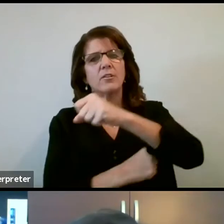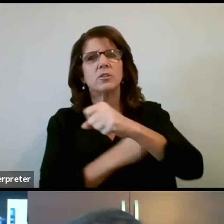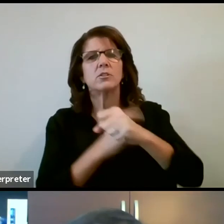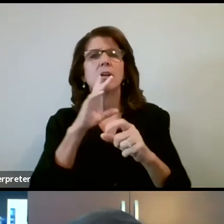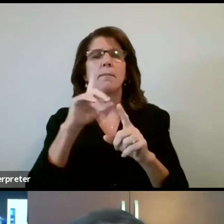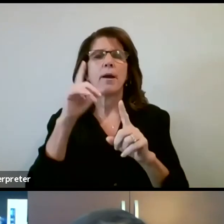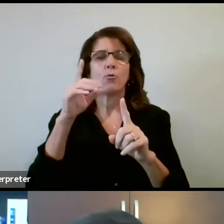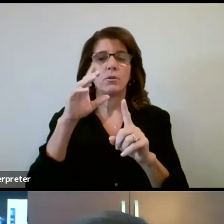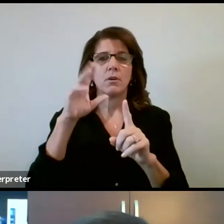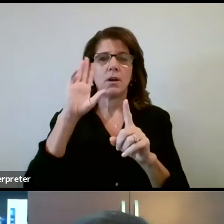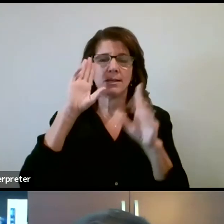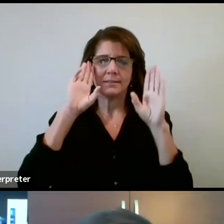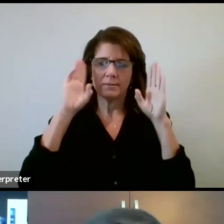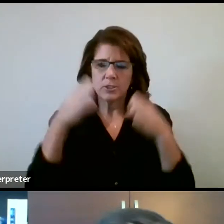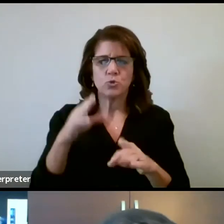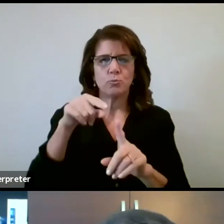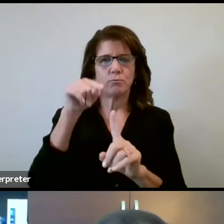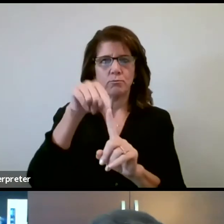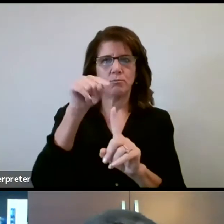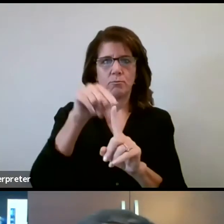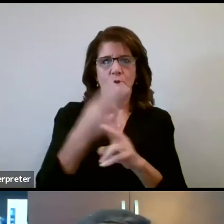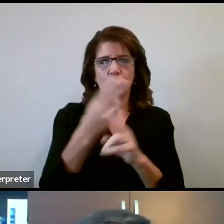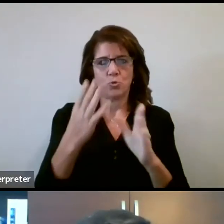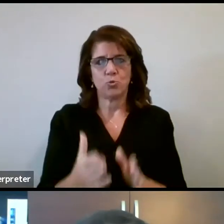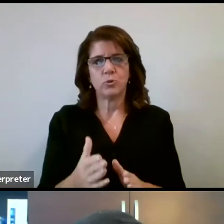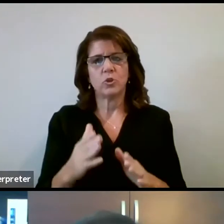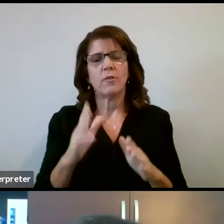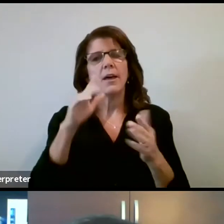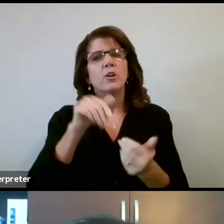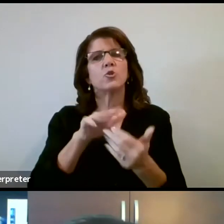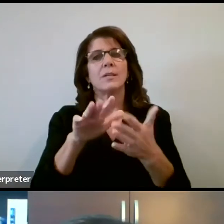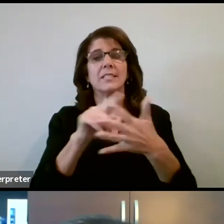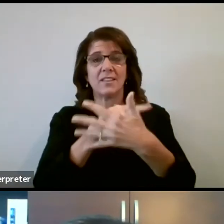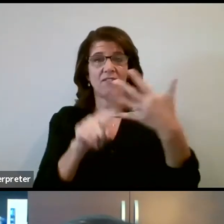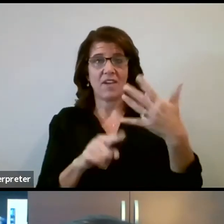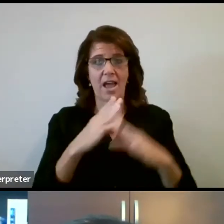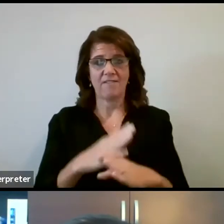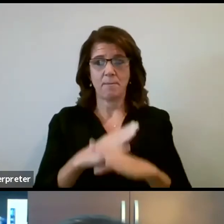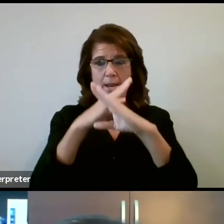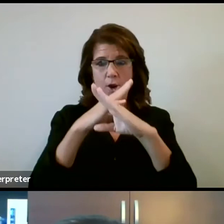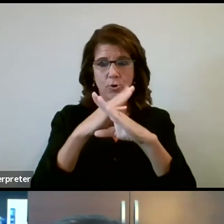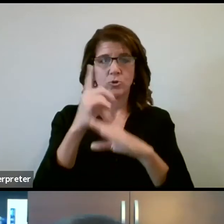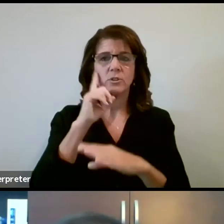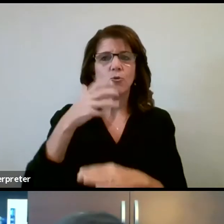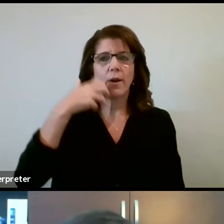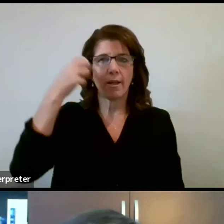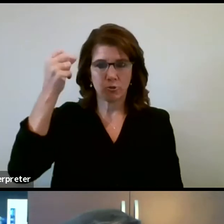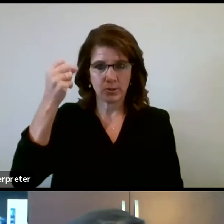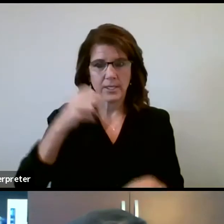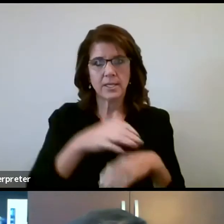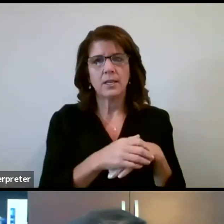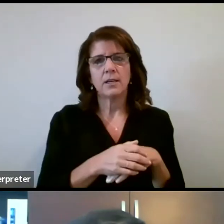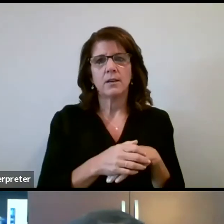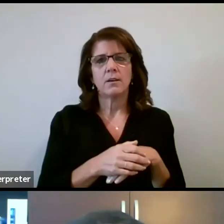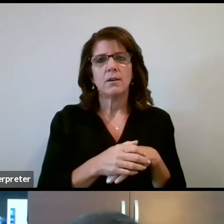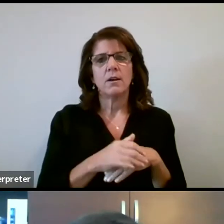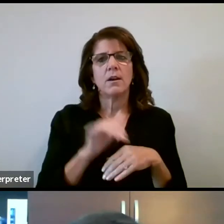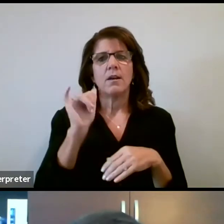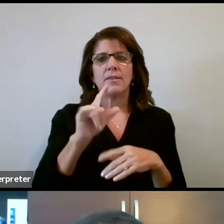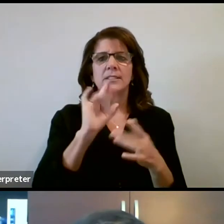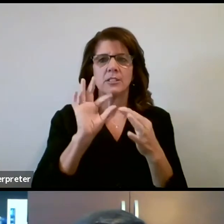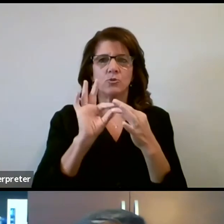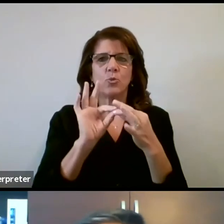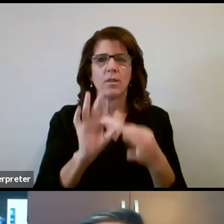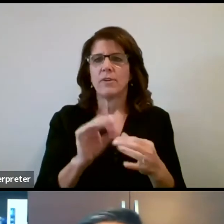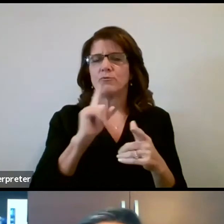design approach that really addresses the 5 key barriers that we're seeing with older adults. And you can see how this is also relevant sort